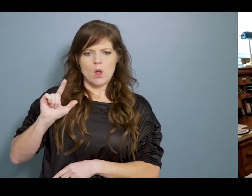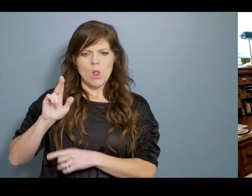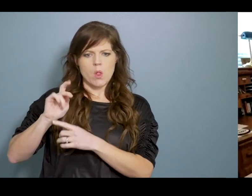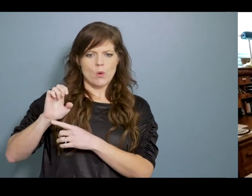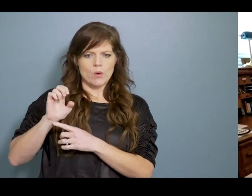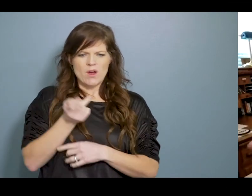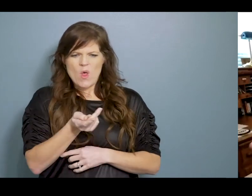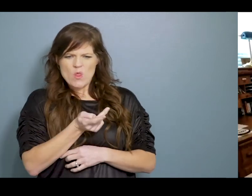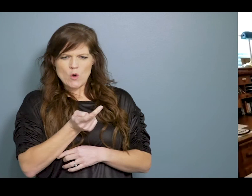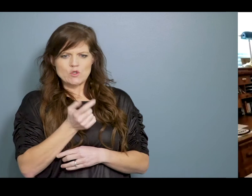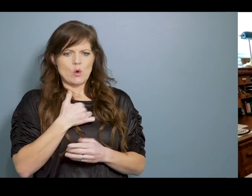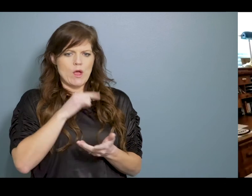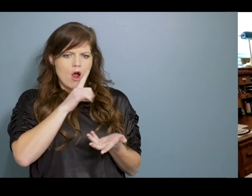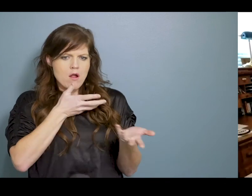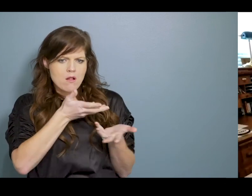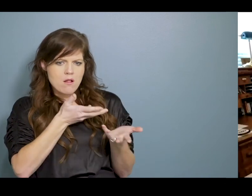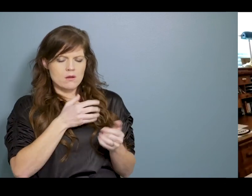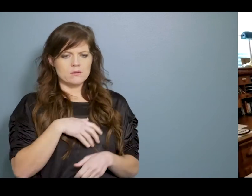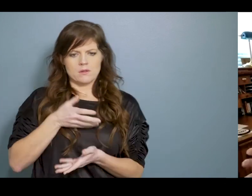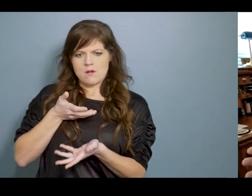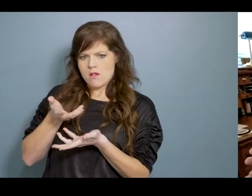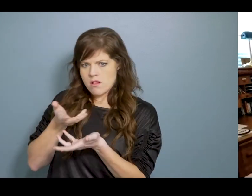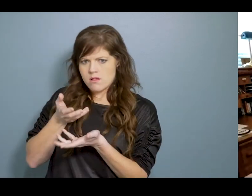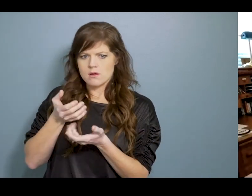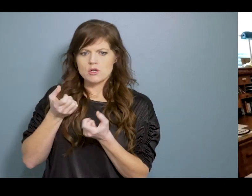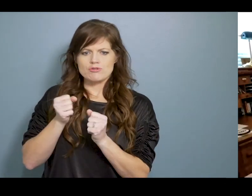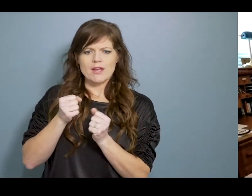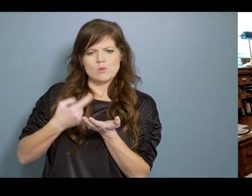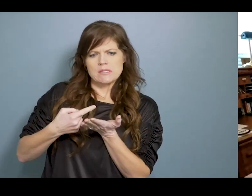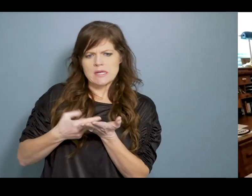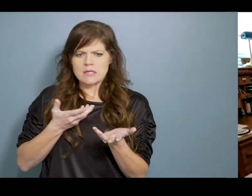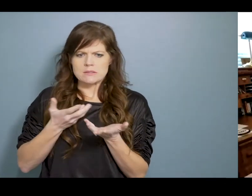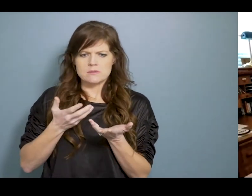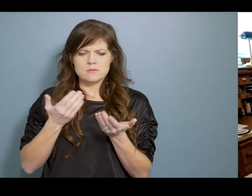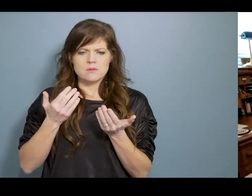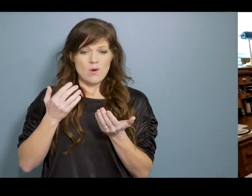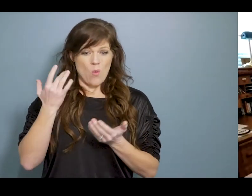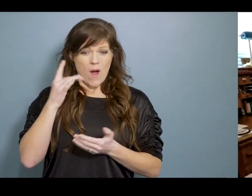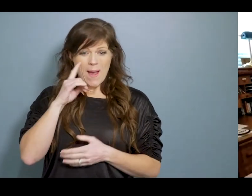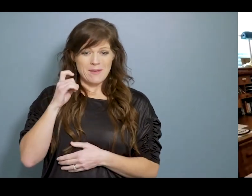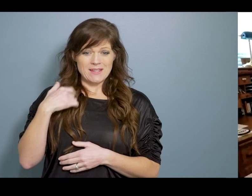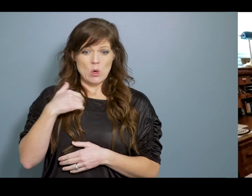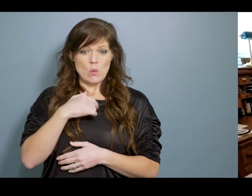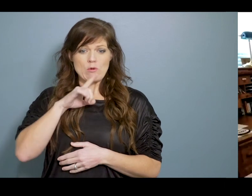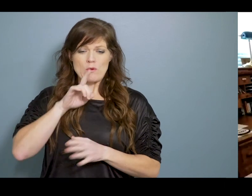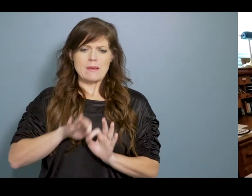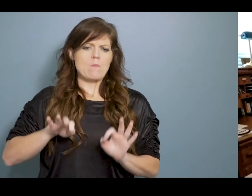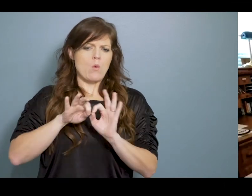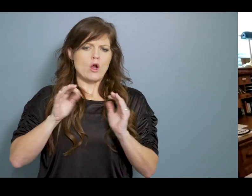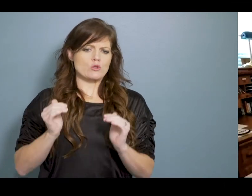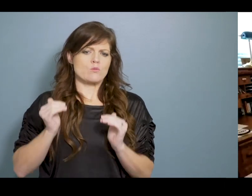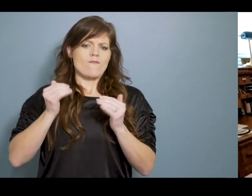of us in higher ed that are offering face-to-face classes in particular, need to be moved up on that list. Any